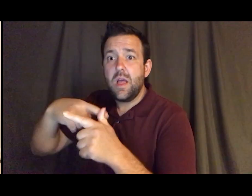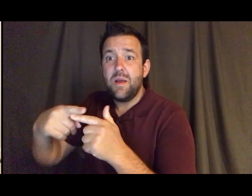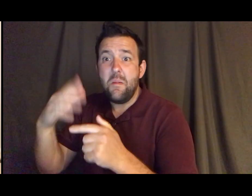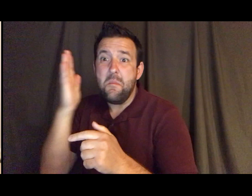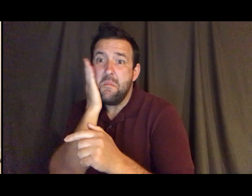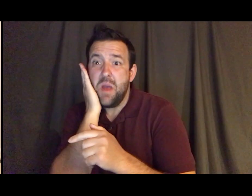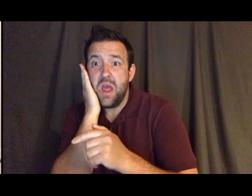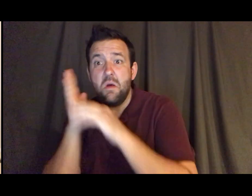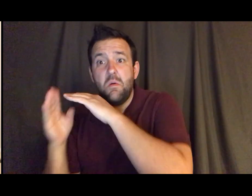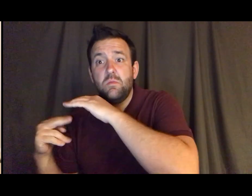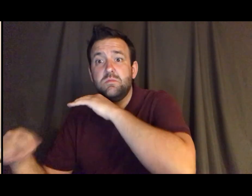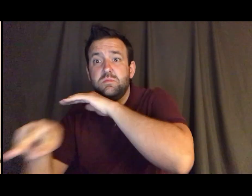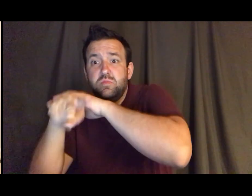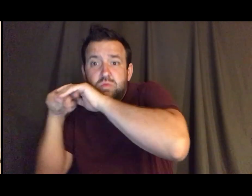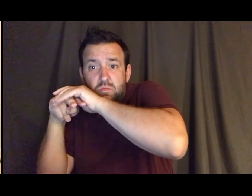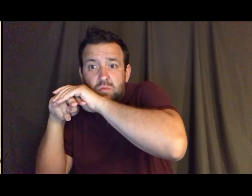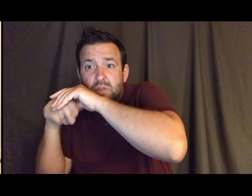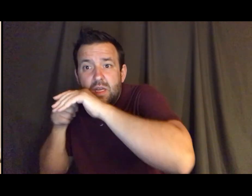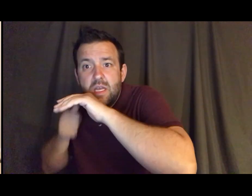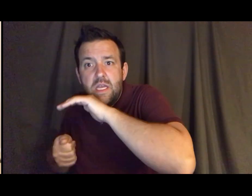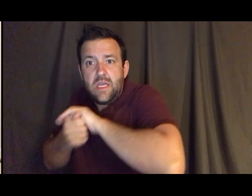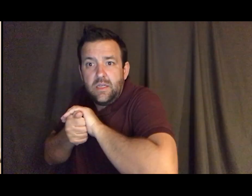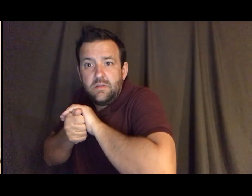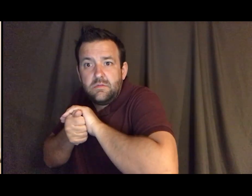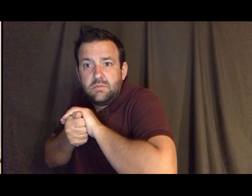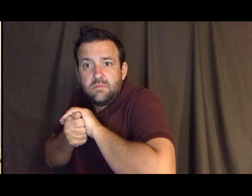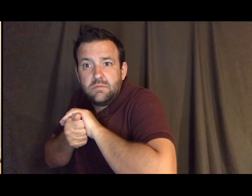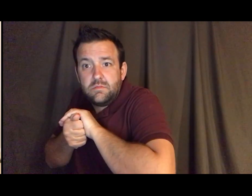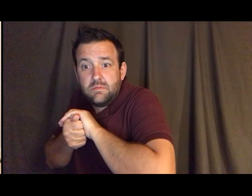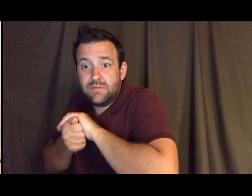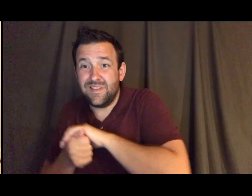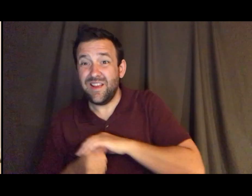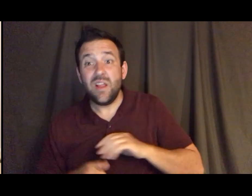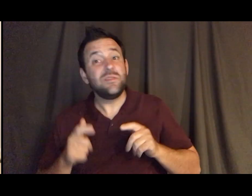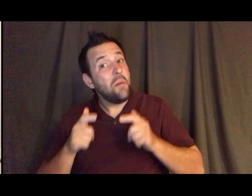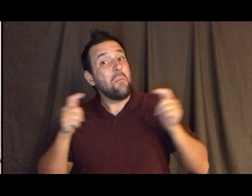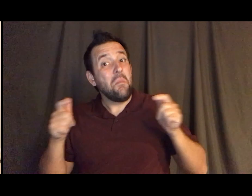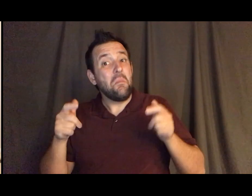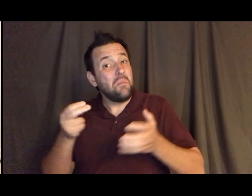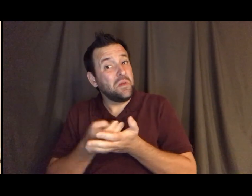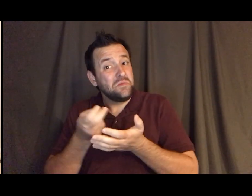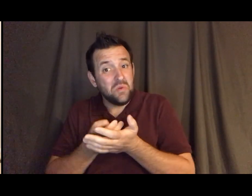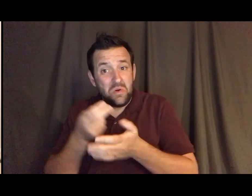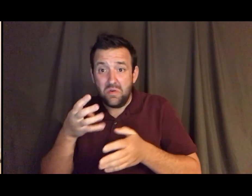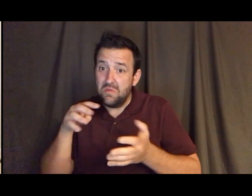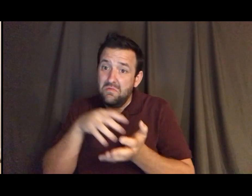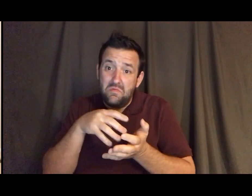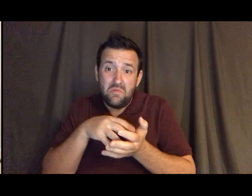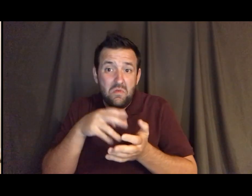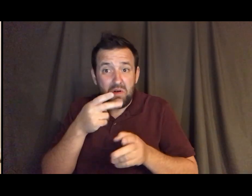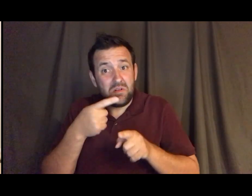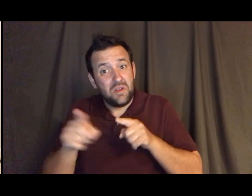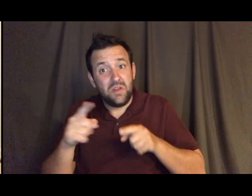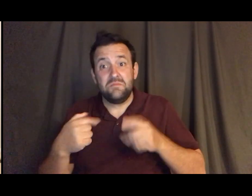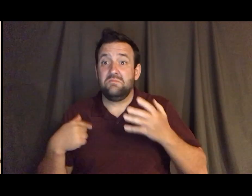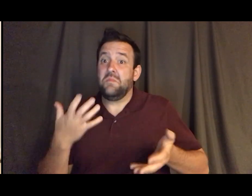Those are some pretty big things they're carrying. I think that might scare me. I might run home and hide too. What do